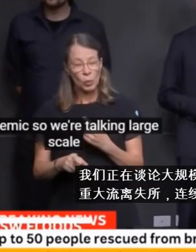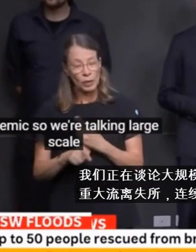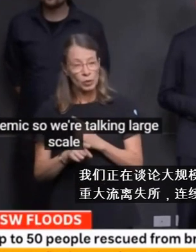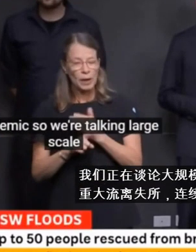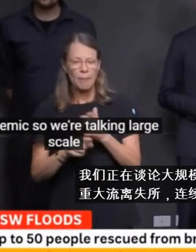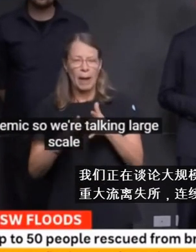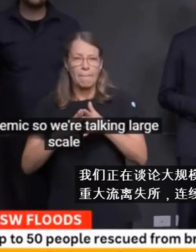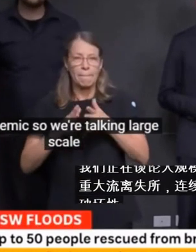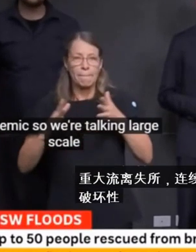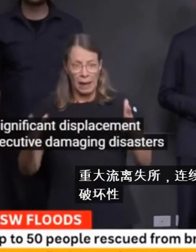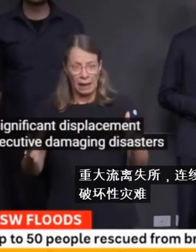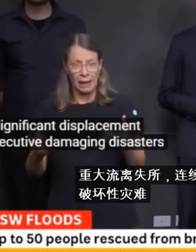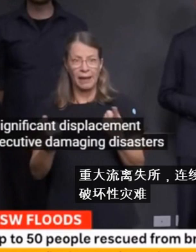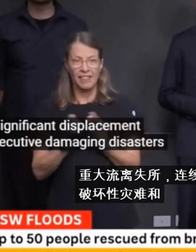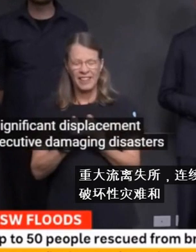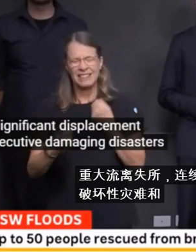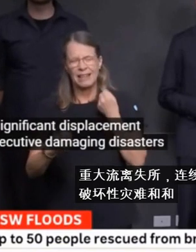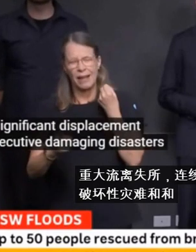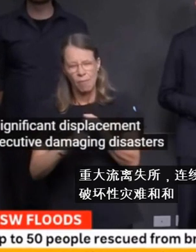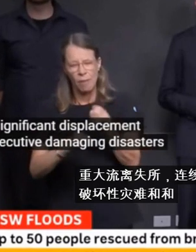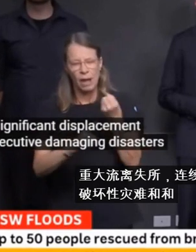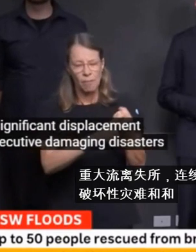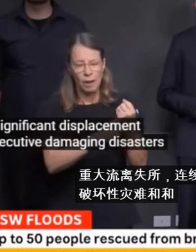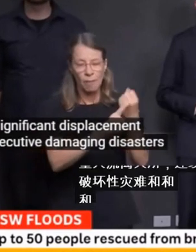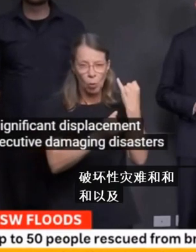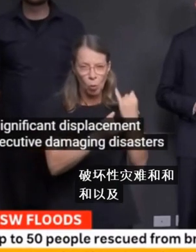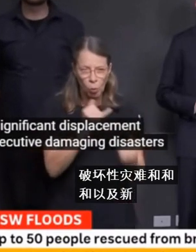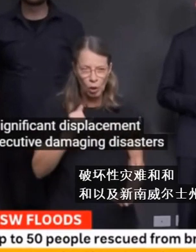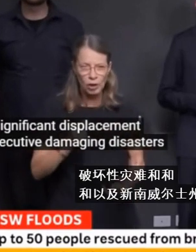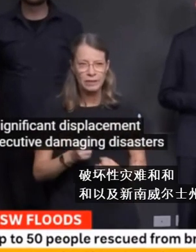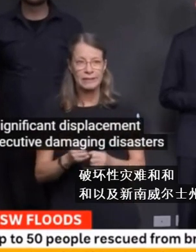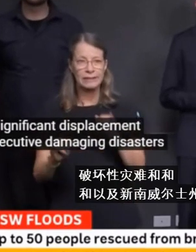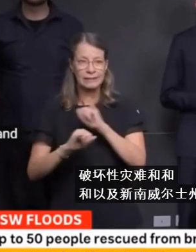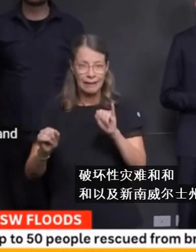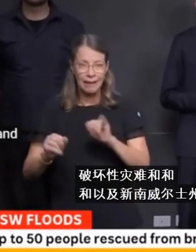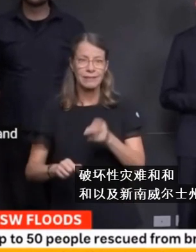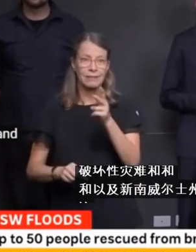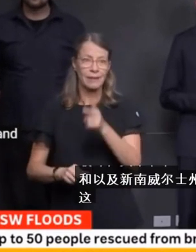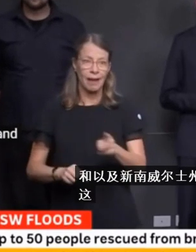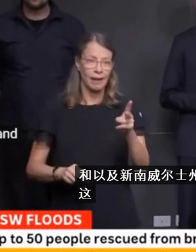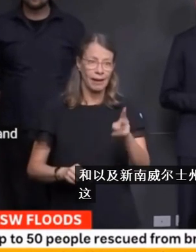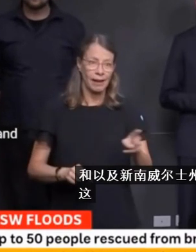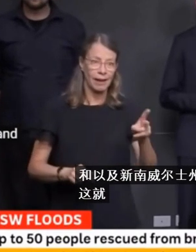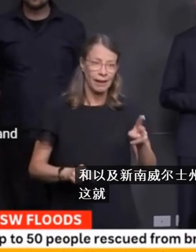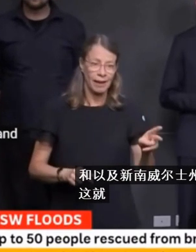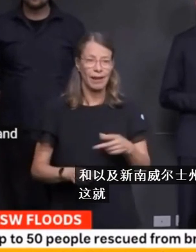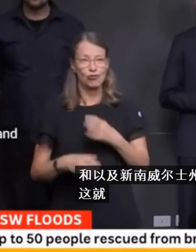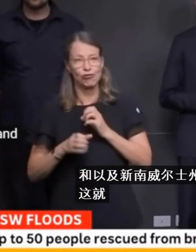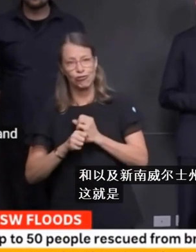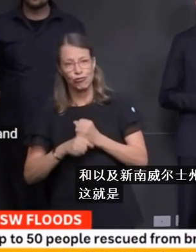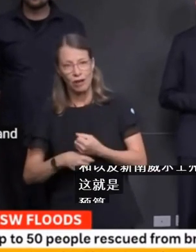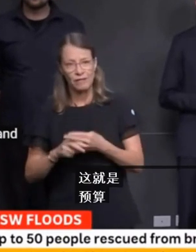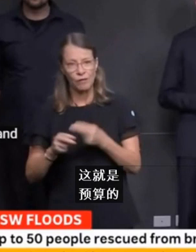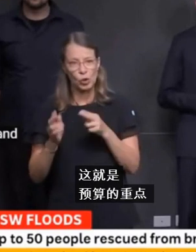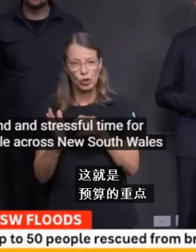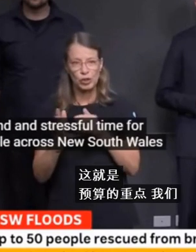displacement, consecutive, damaging disasters and stressful times for people across New South Wales. That's what the budget is